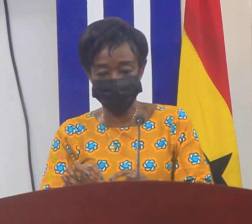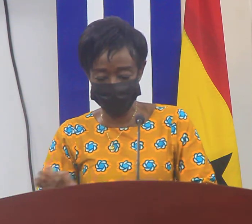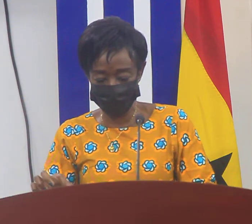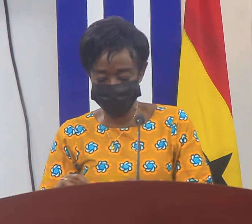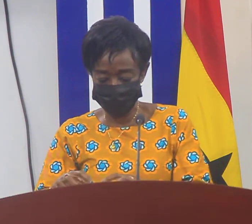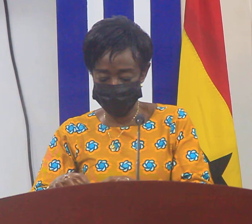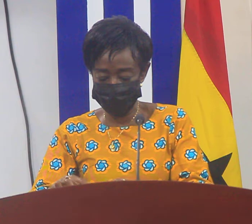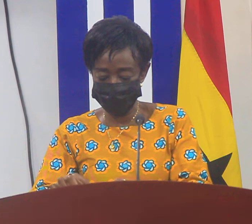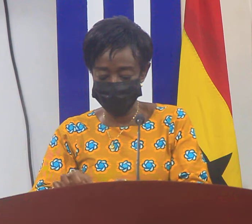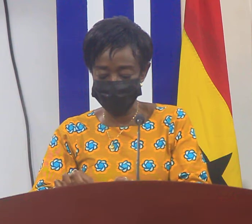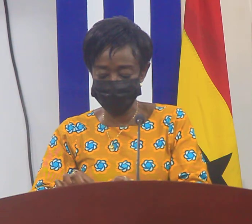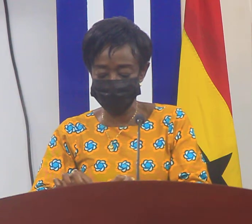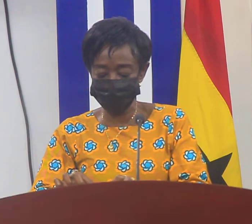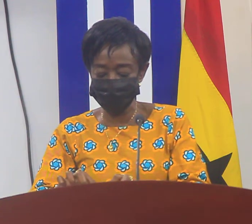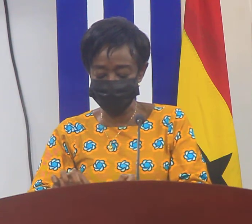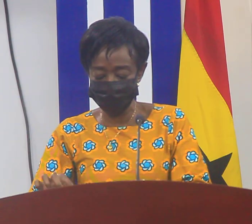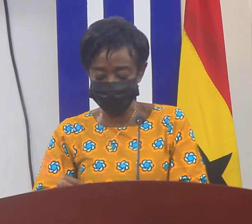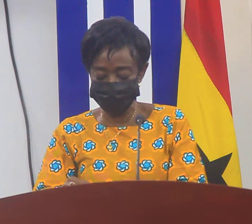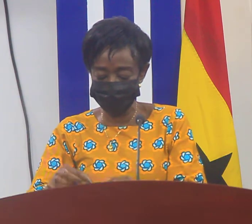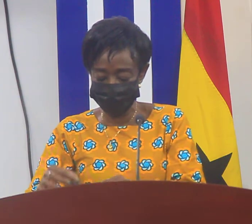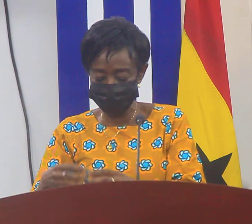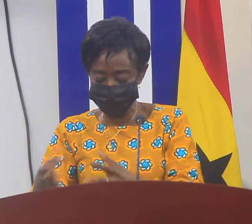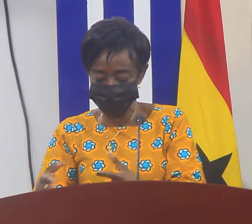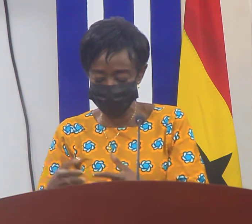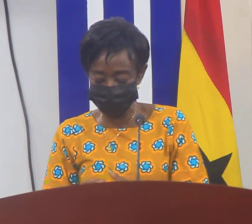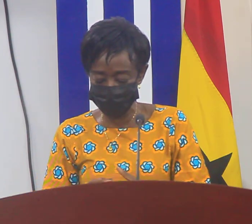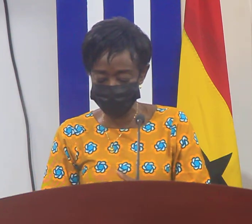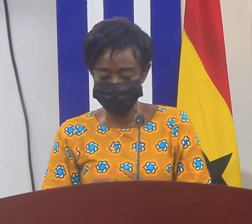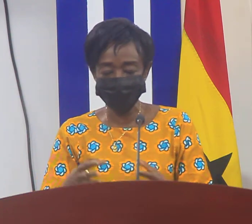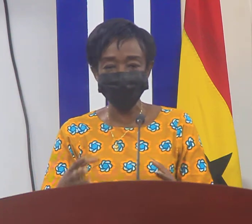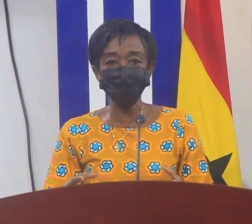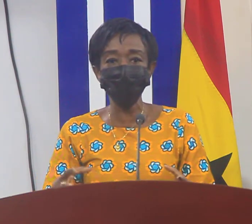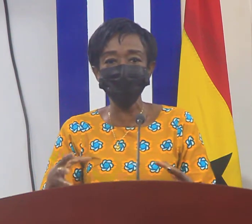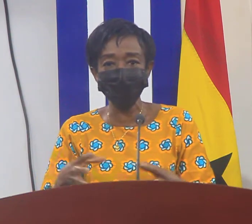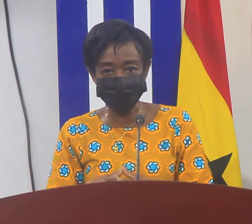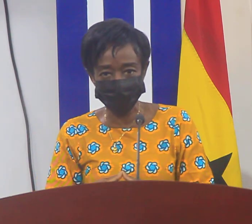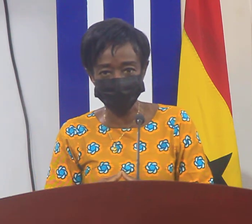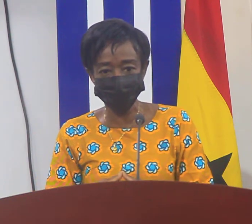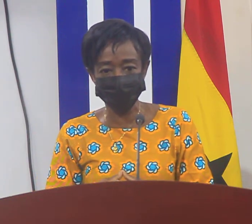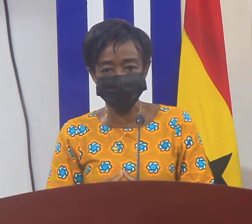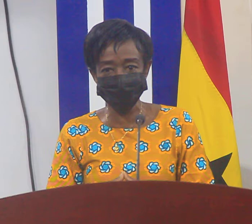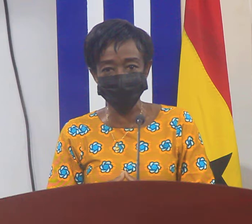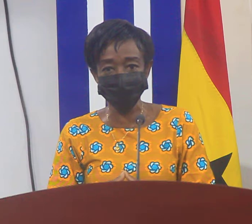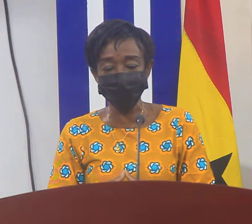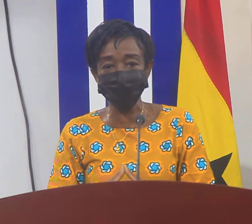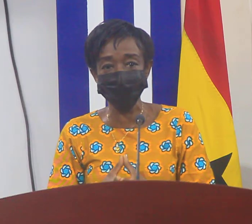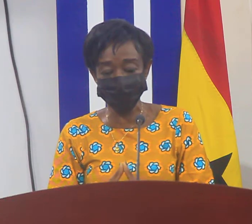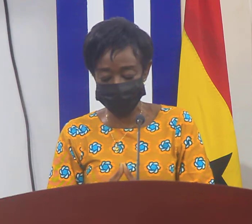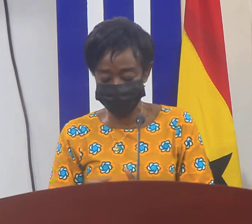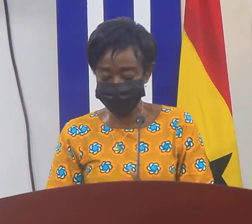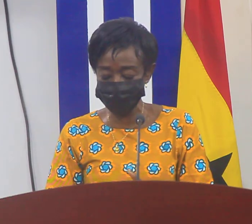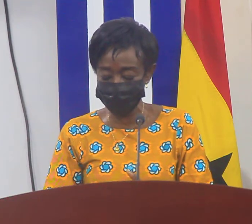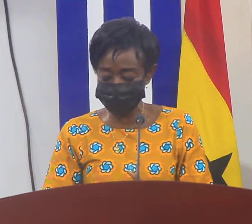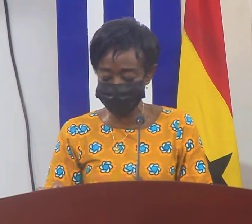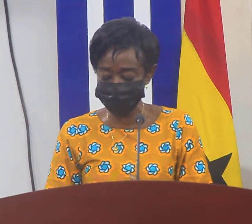piece of paper. It's called a cellulose paper. They drop it when they get to the machine. It binds again onto another antibody. So you have a